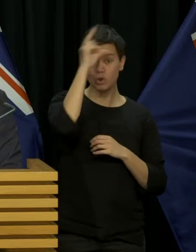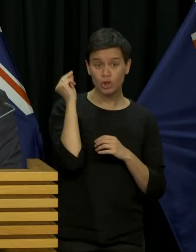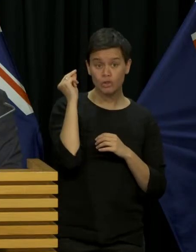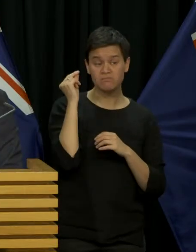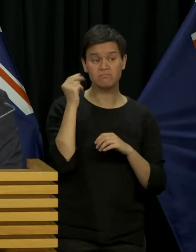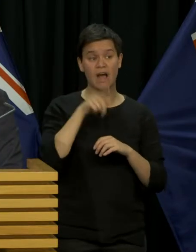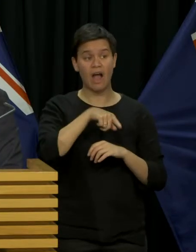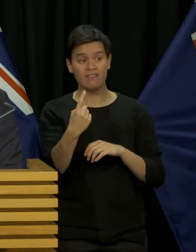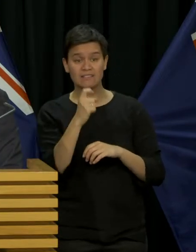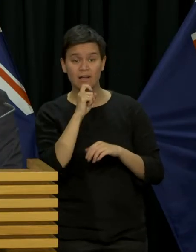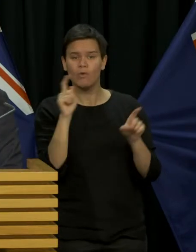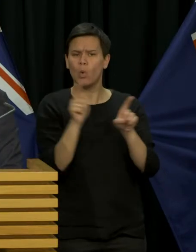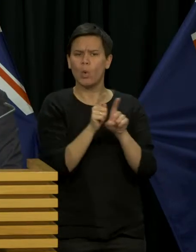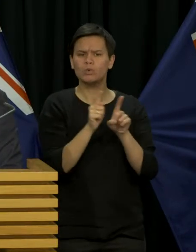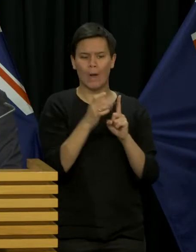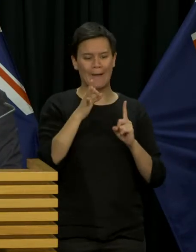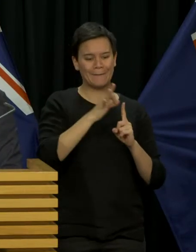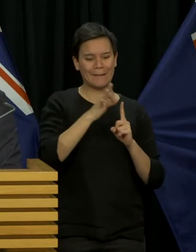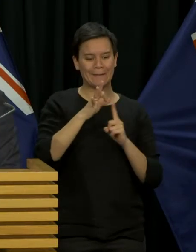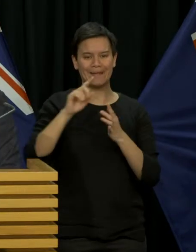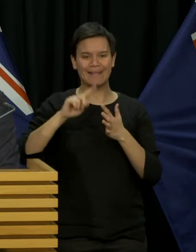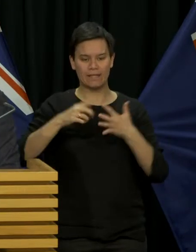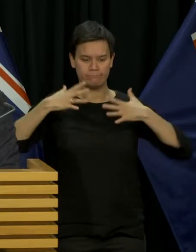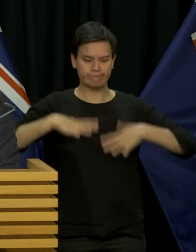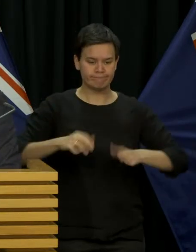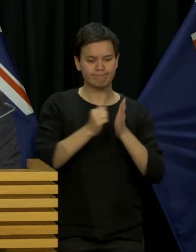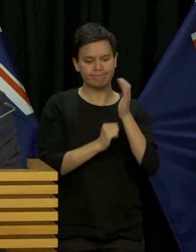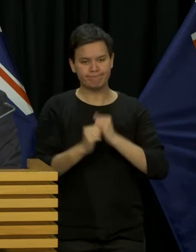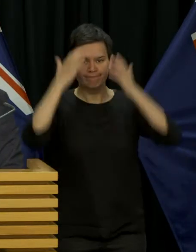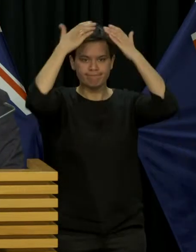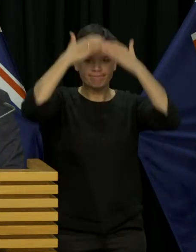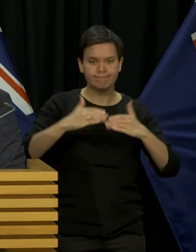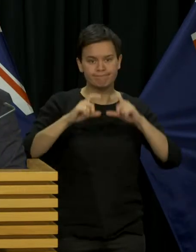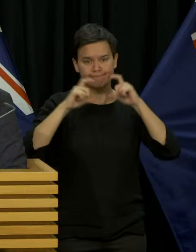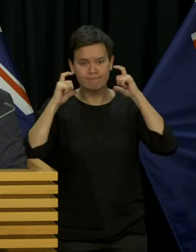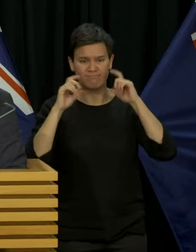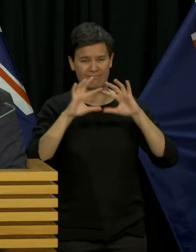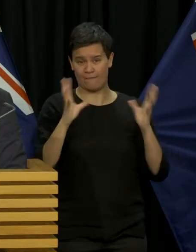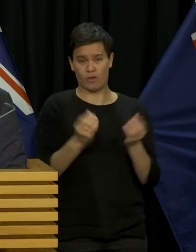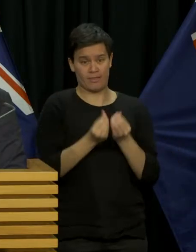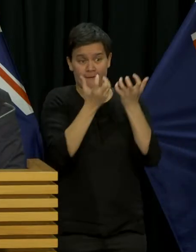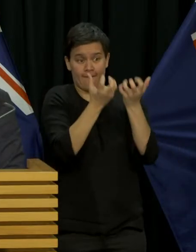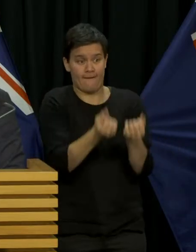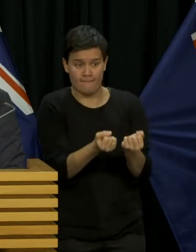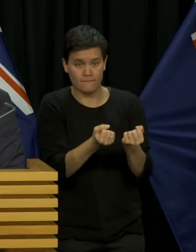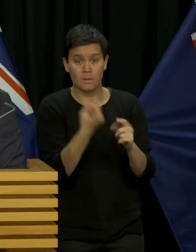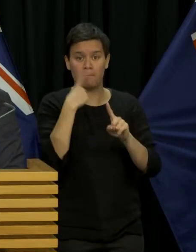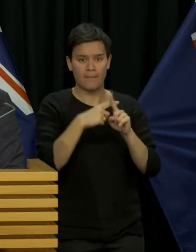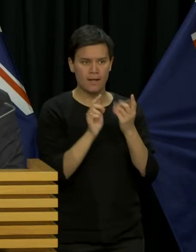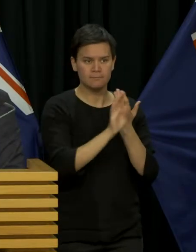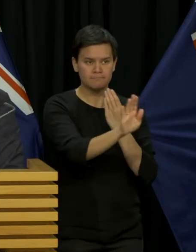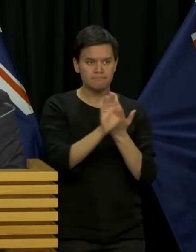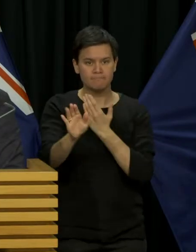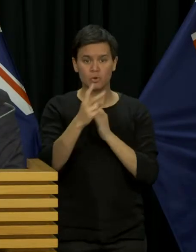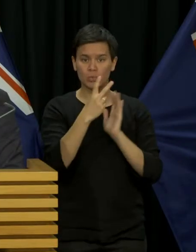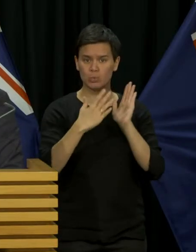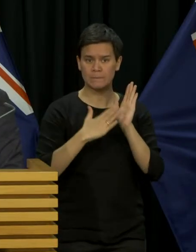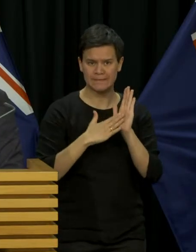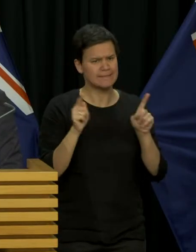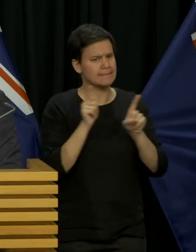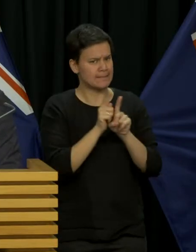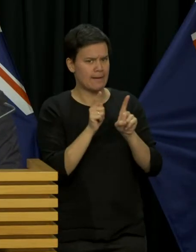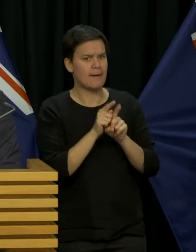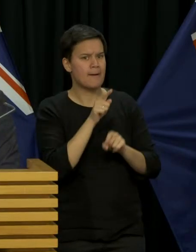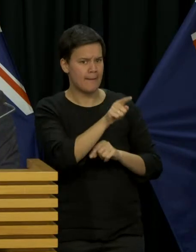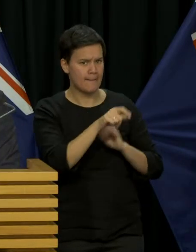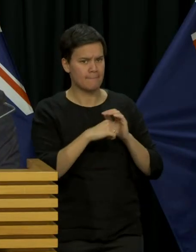appropriate PPE, they follow sound personal hygiene practices, and they keep to physical distancing requirements. They also